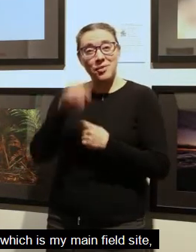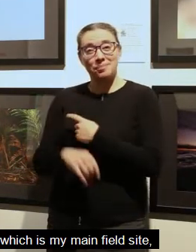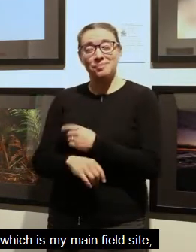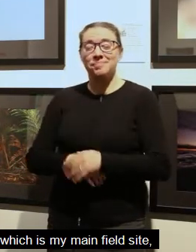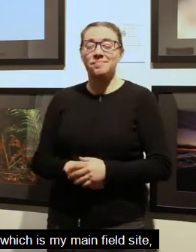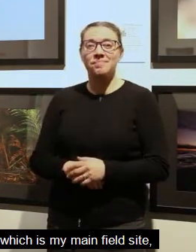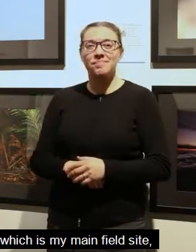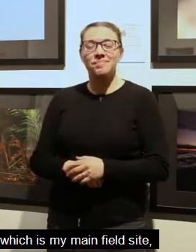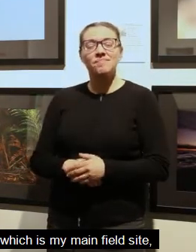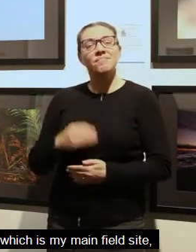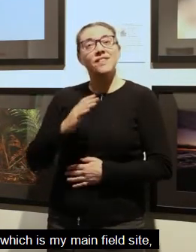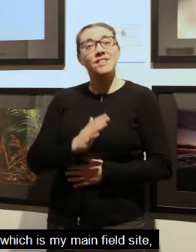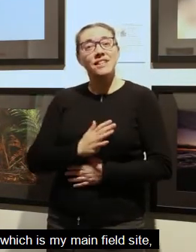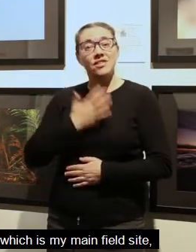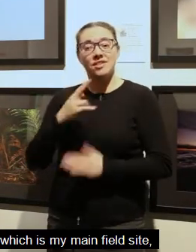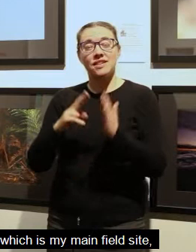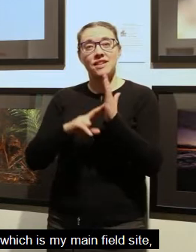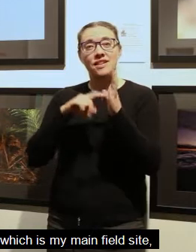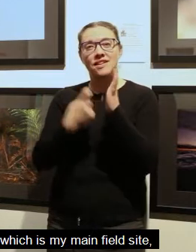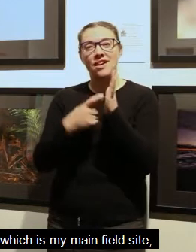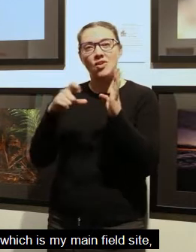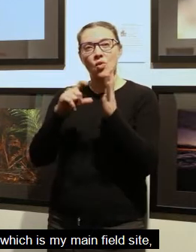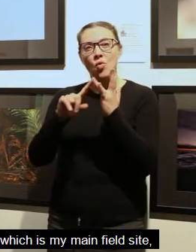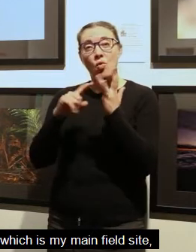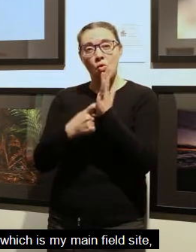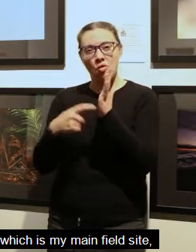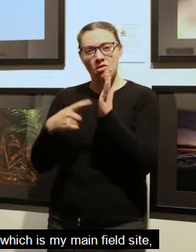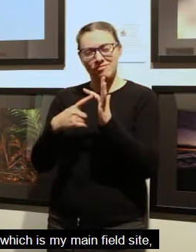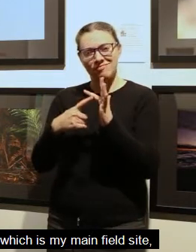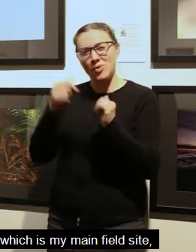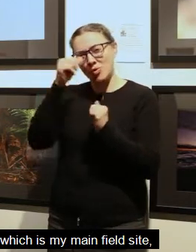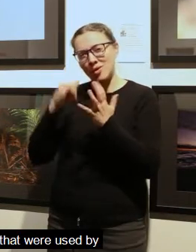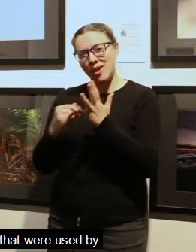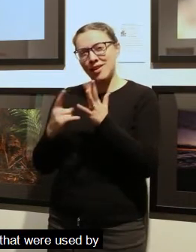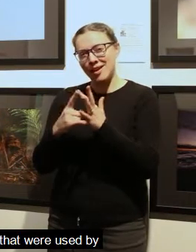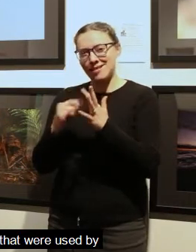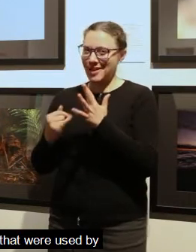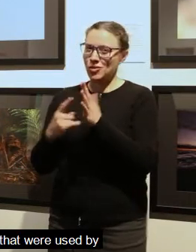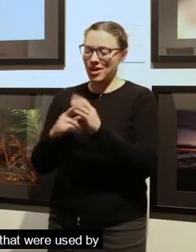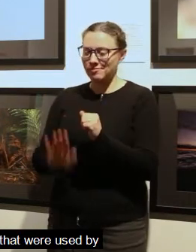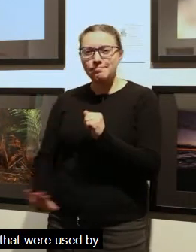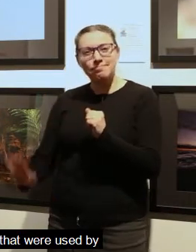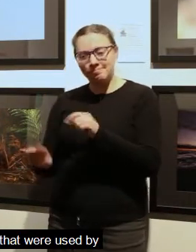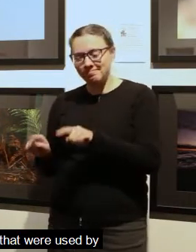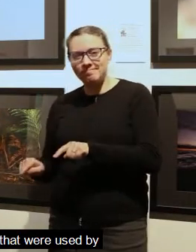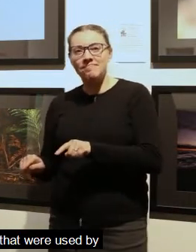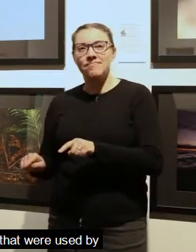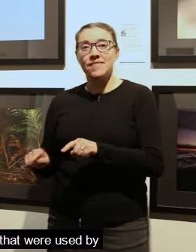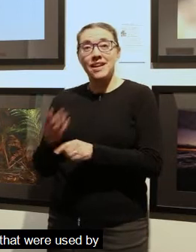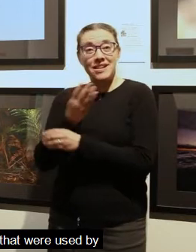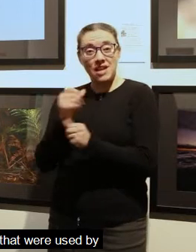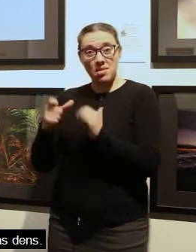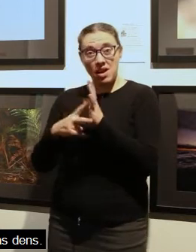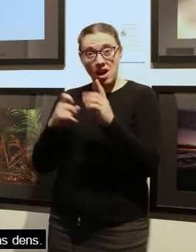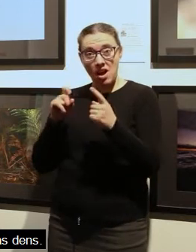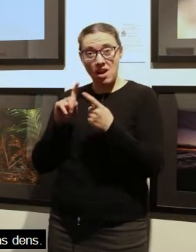And it's interesting that at Naracoorte, whereas my main field site, some of the caves are ones that were used